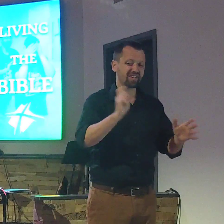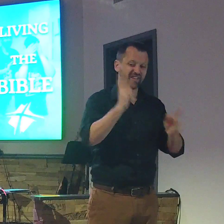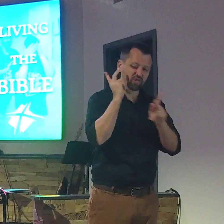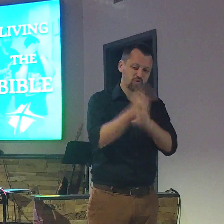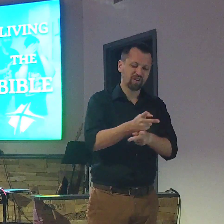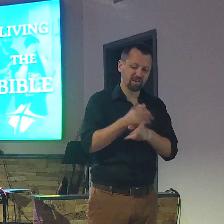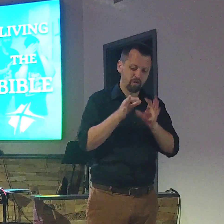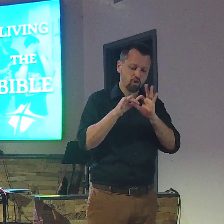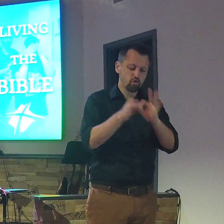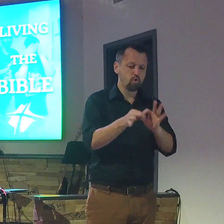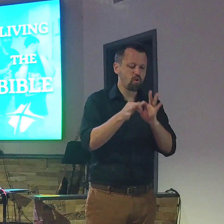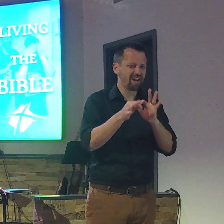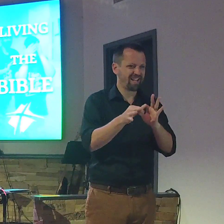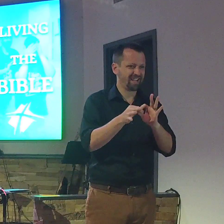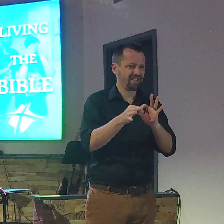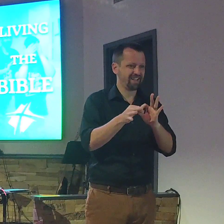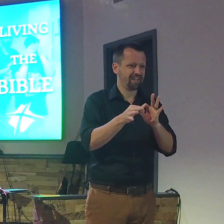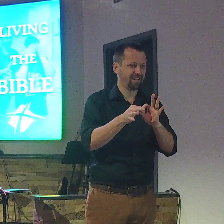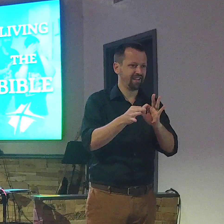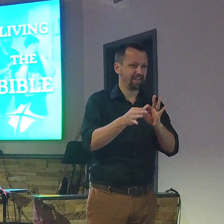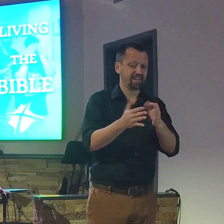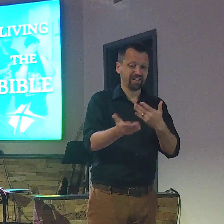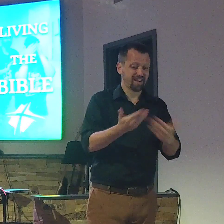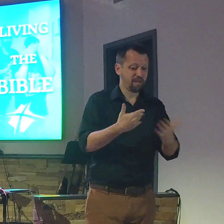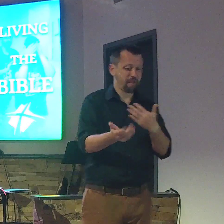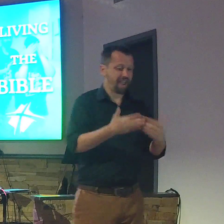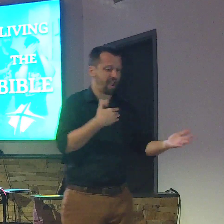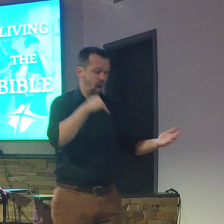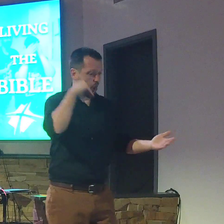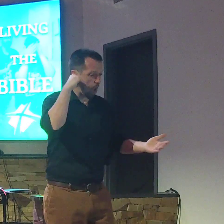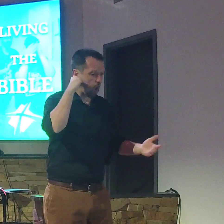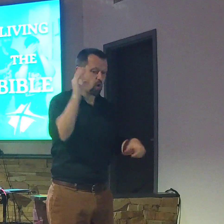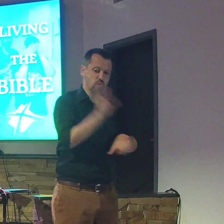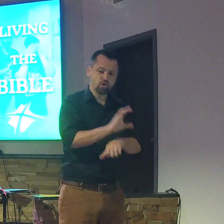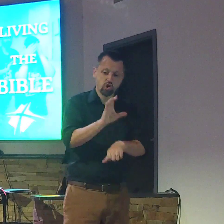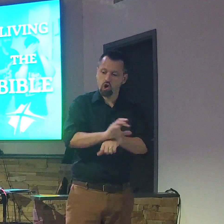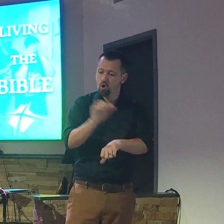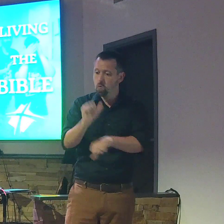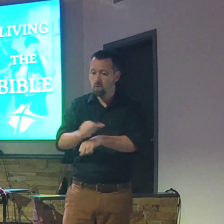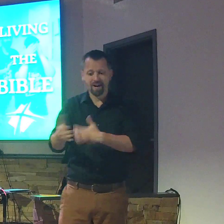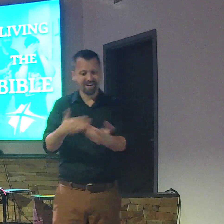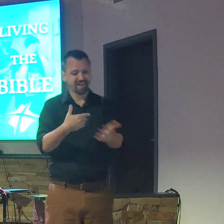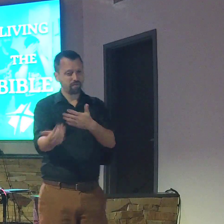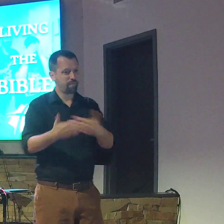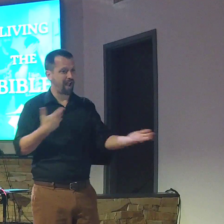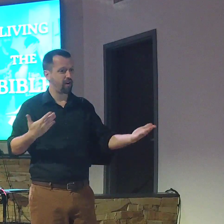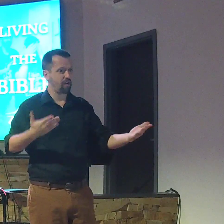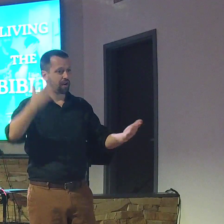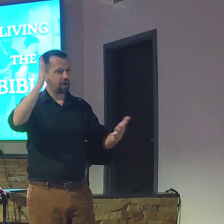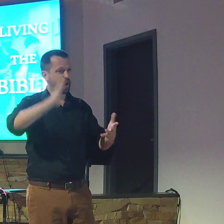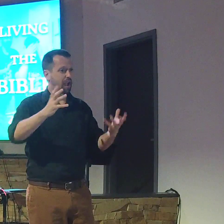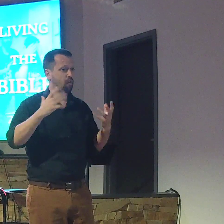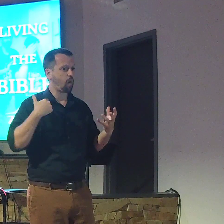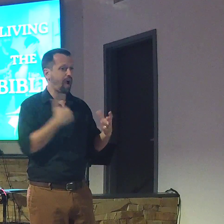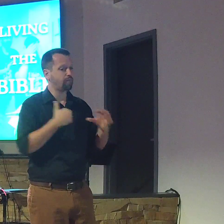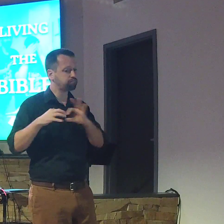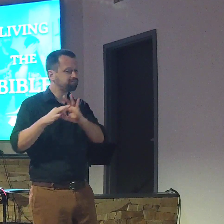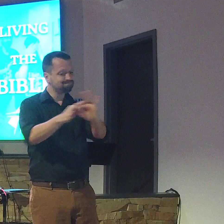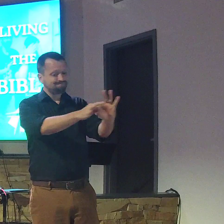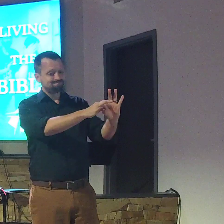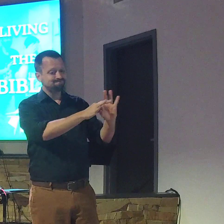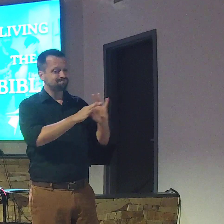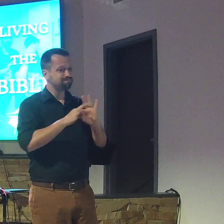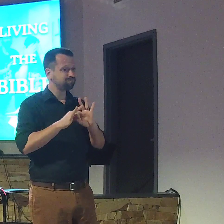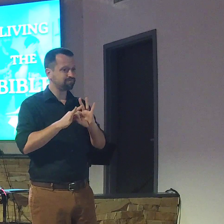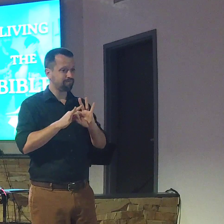in our relationships, regardless of where those occur. That's what God desires in our life. But keeping